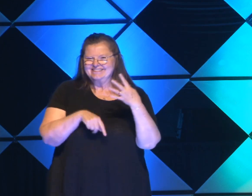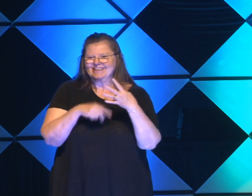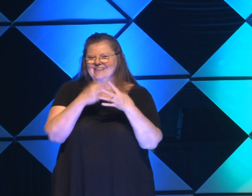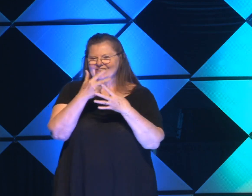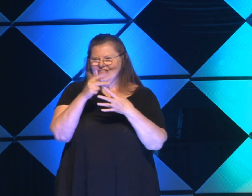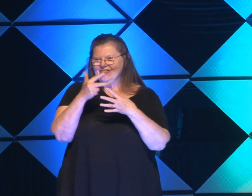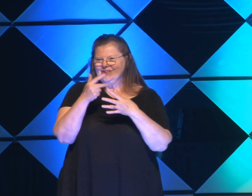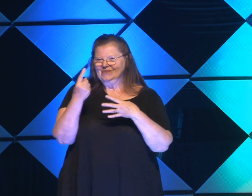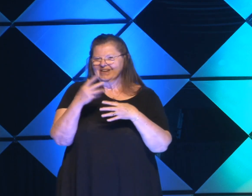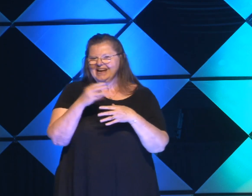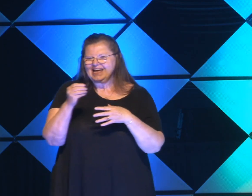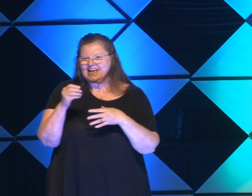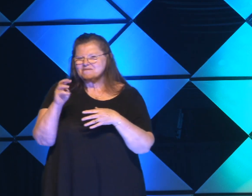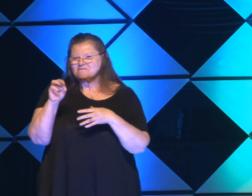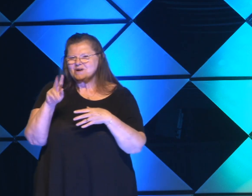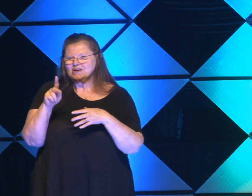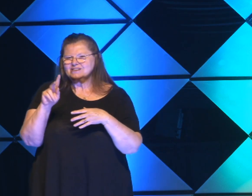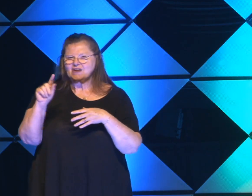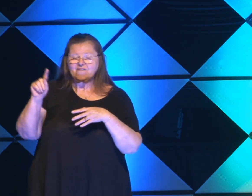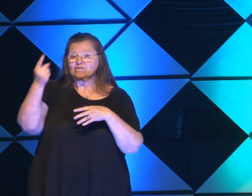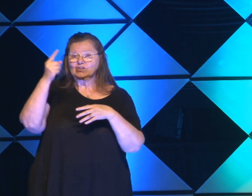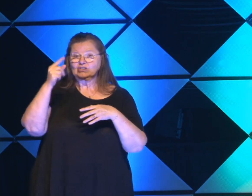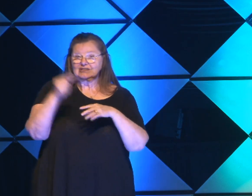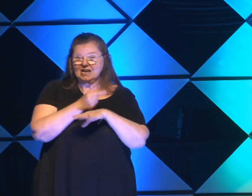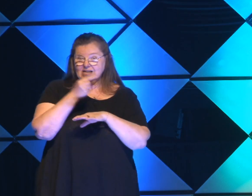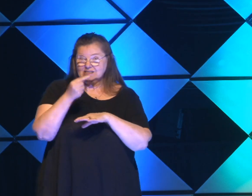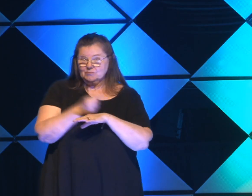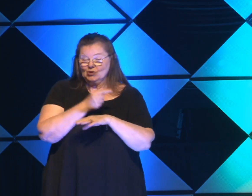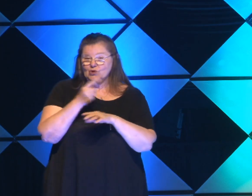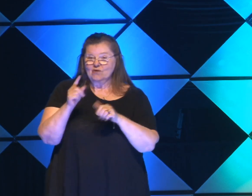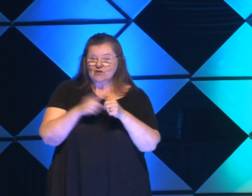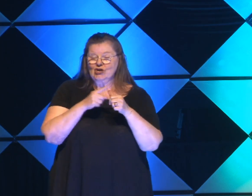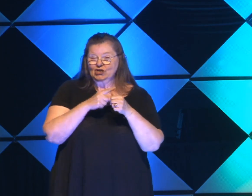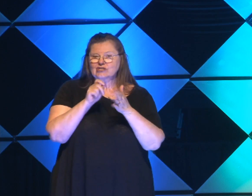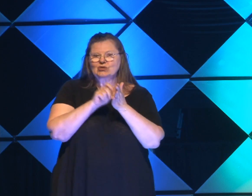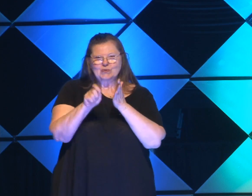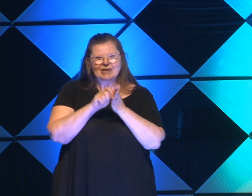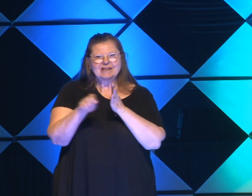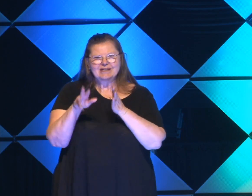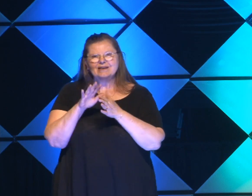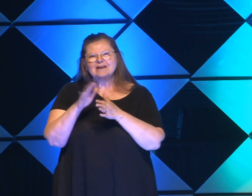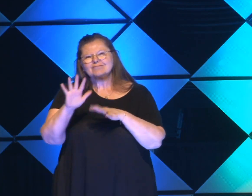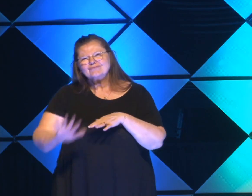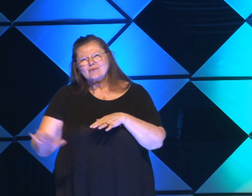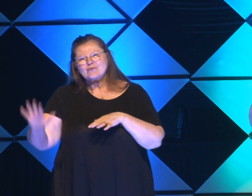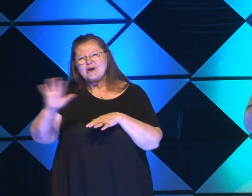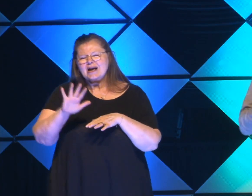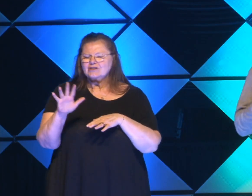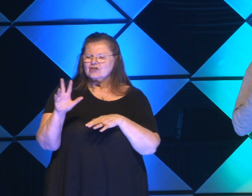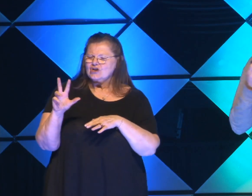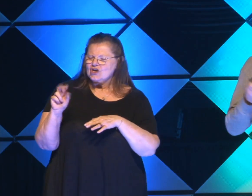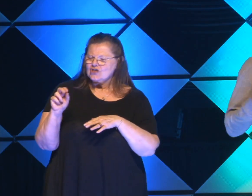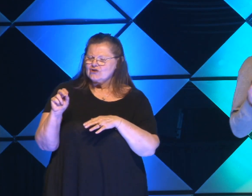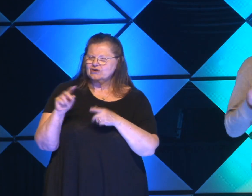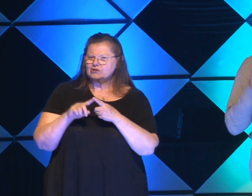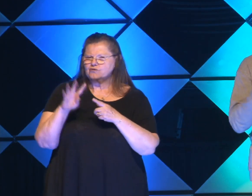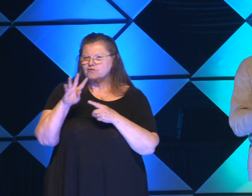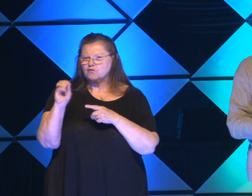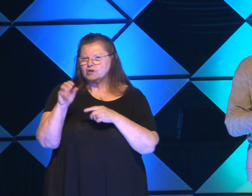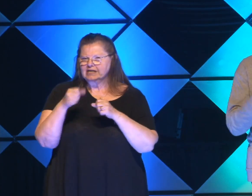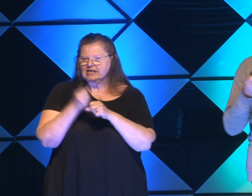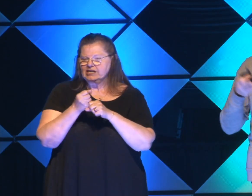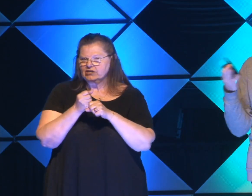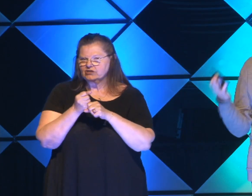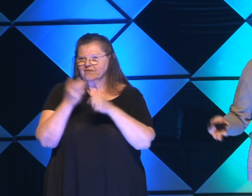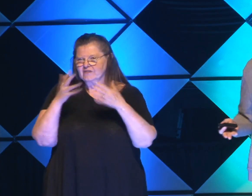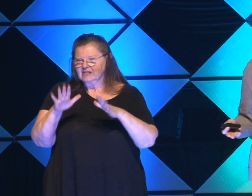And it's our first and earliest gospel, right? So the Gospel of Mark was probably written somewhere around 30 to 40 years